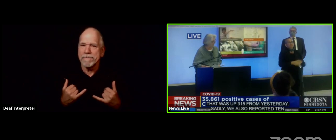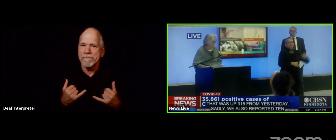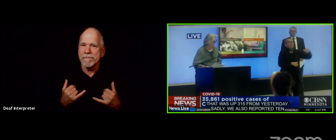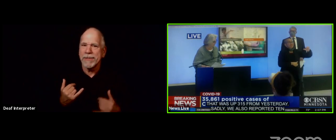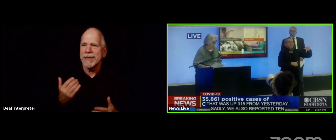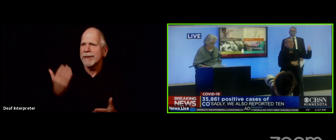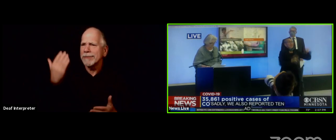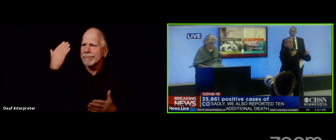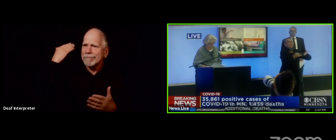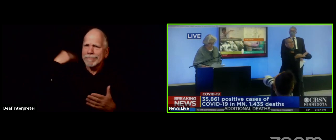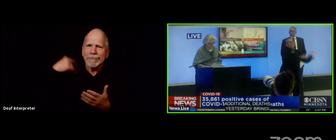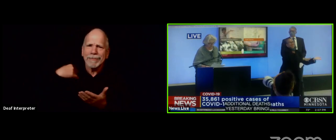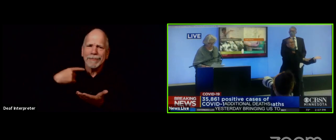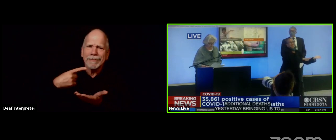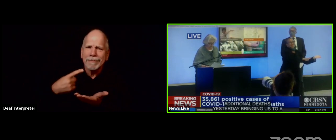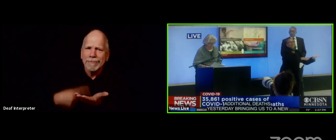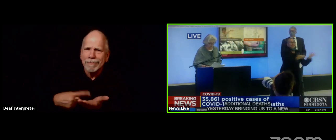total of